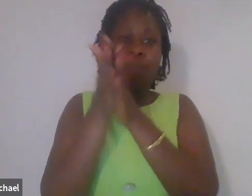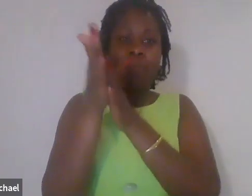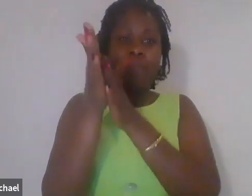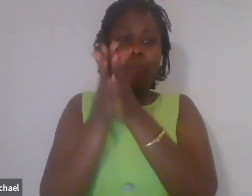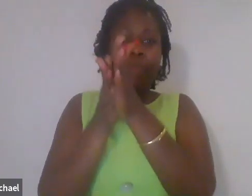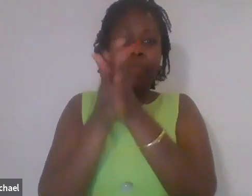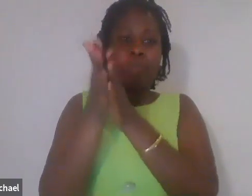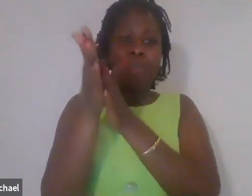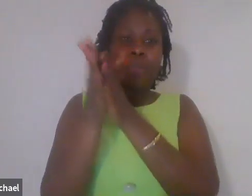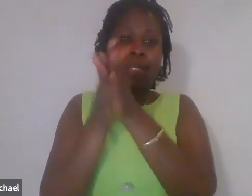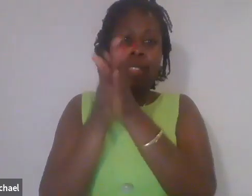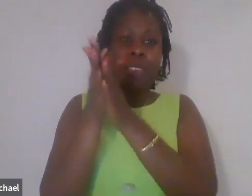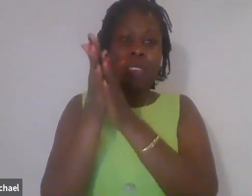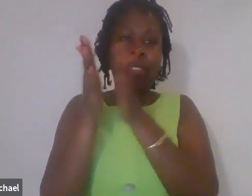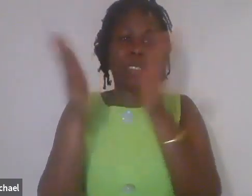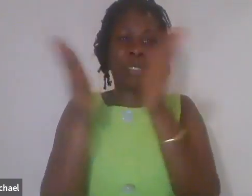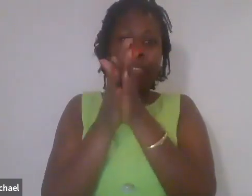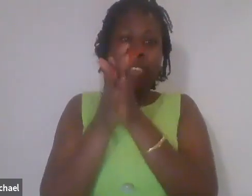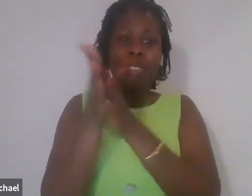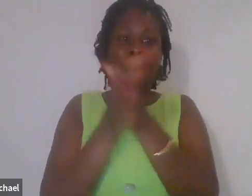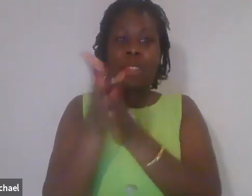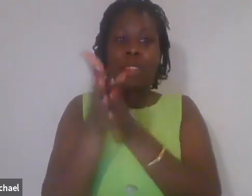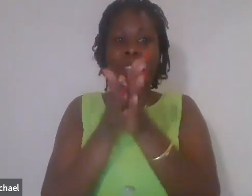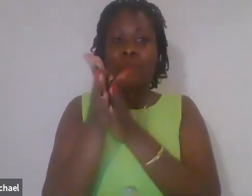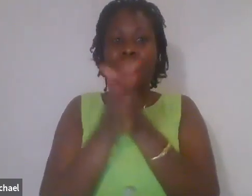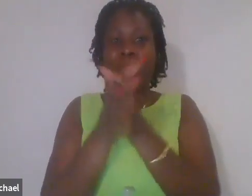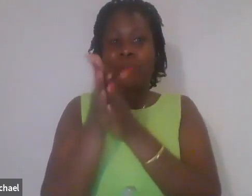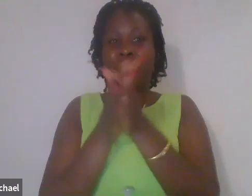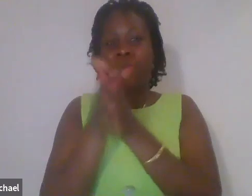Yeah, that's it. It's inspiring. Like that.